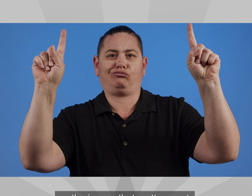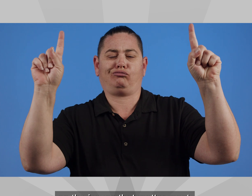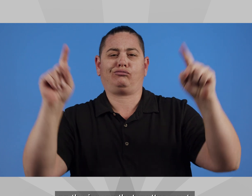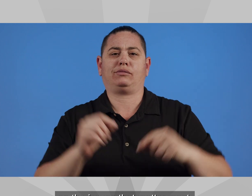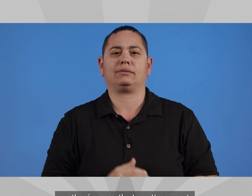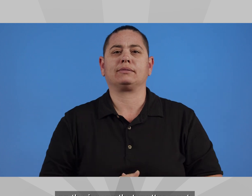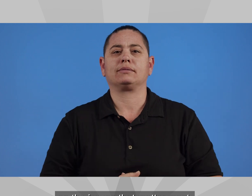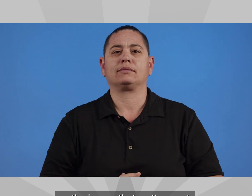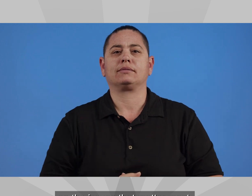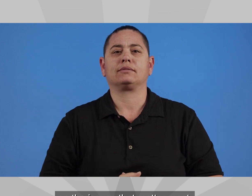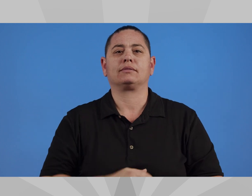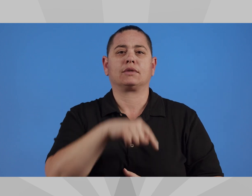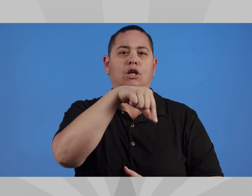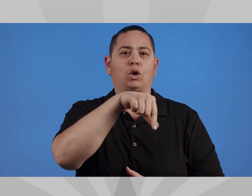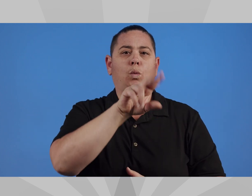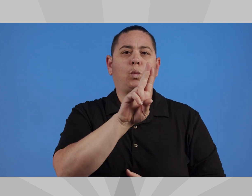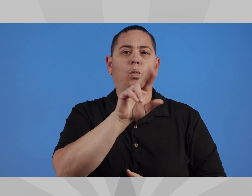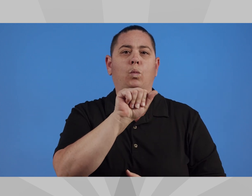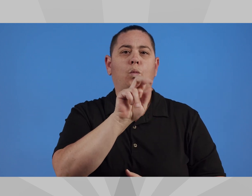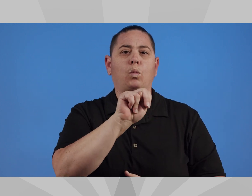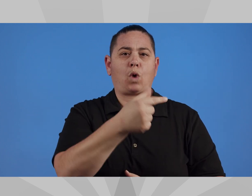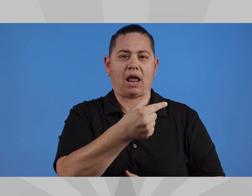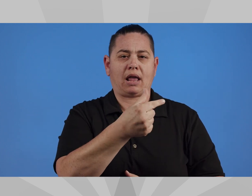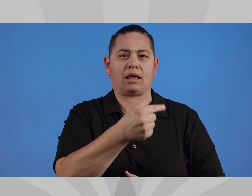the issues that matter most.